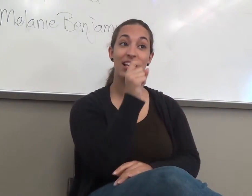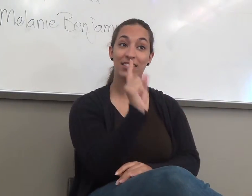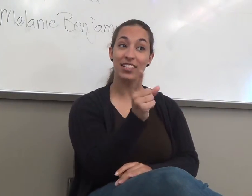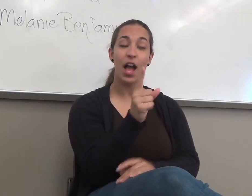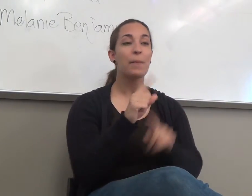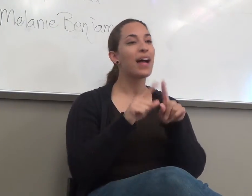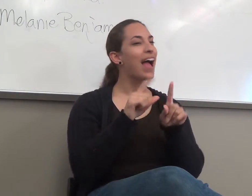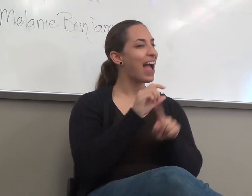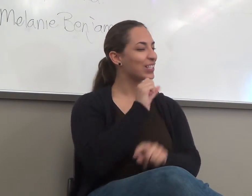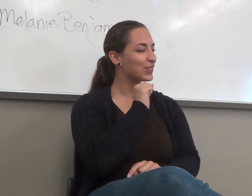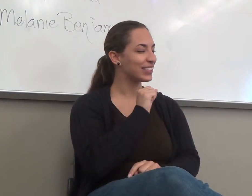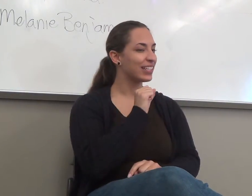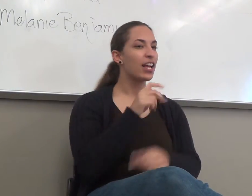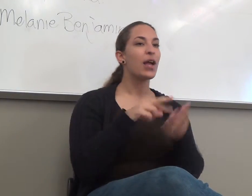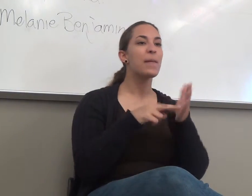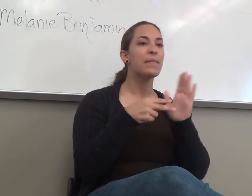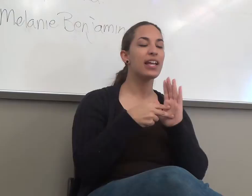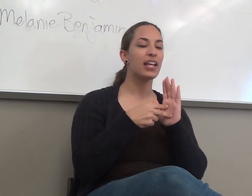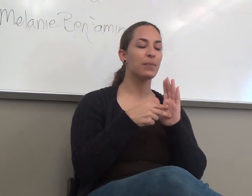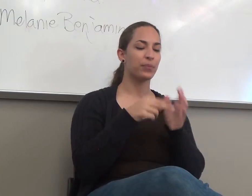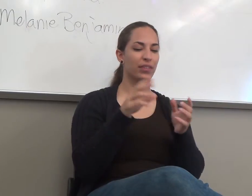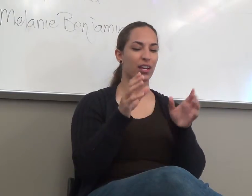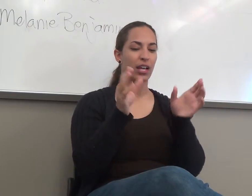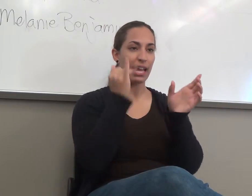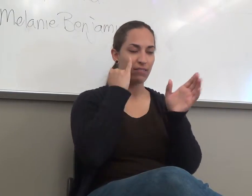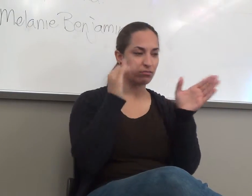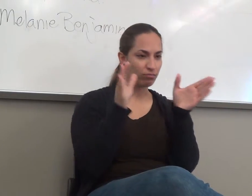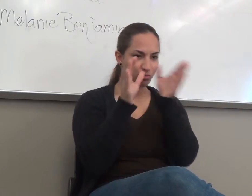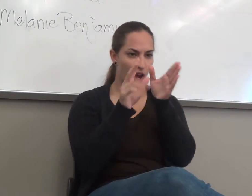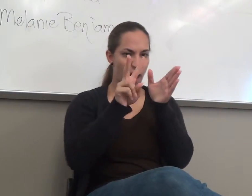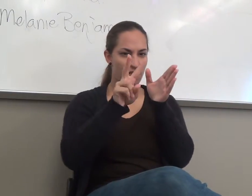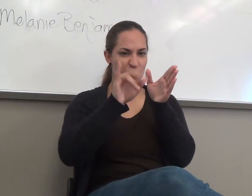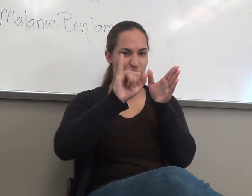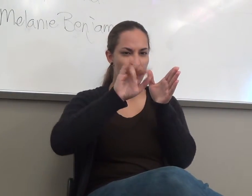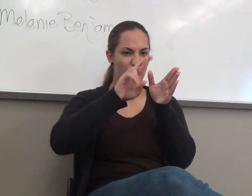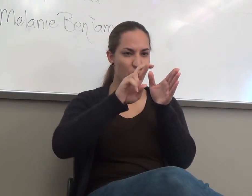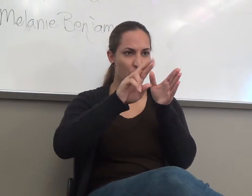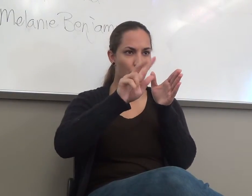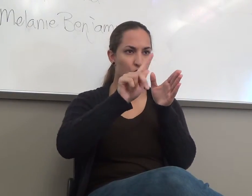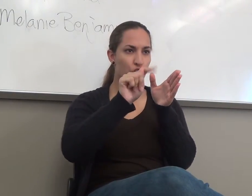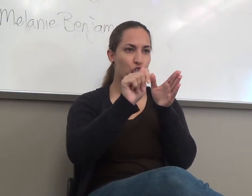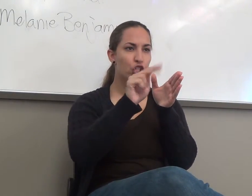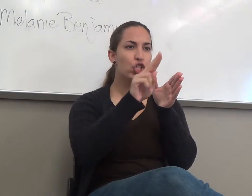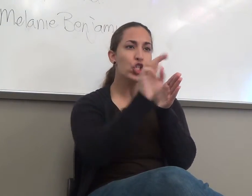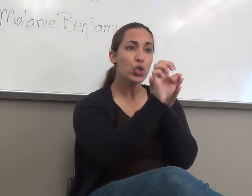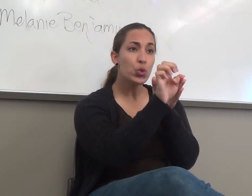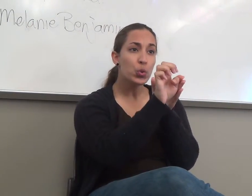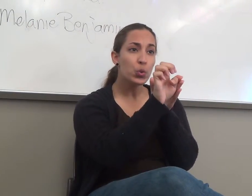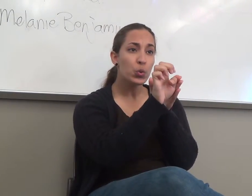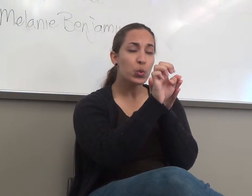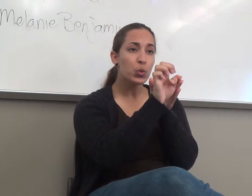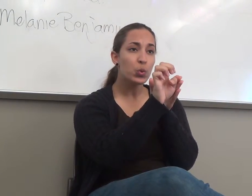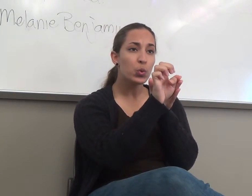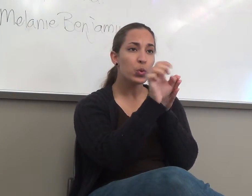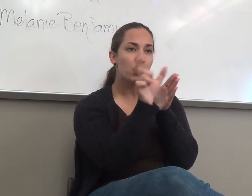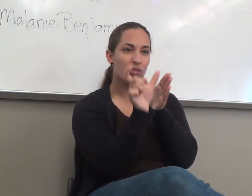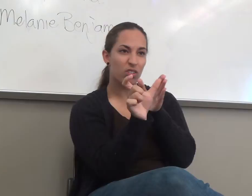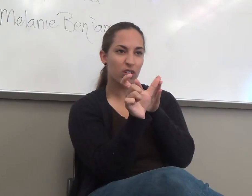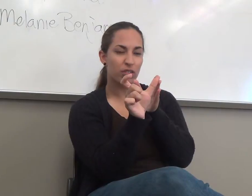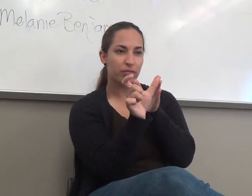means virtue is a good thing. It means like honestly, virtuously, honestly. What